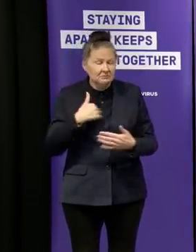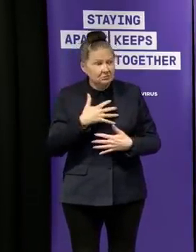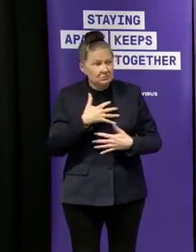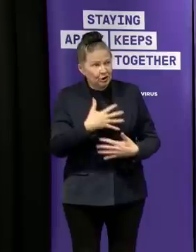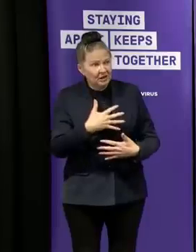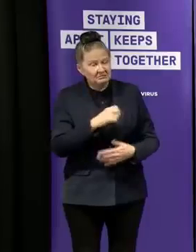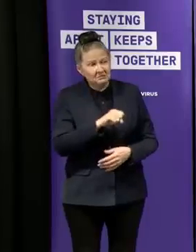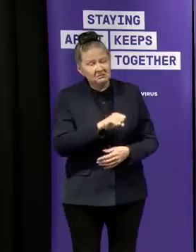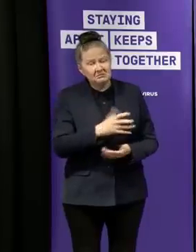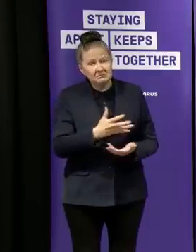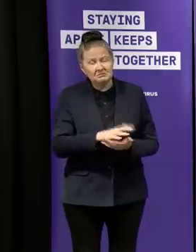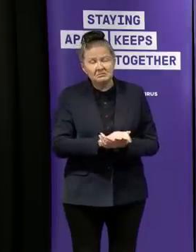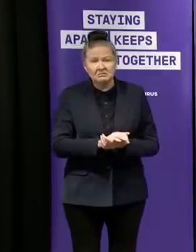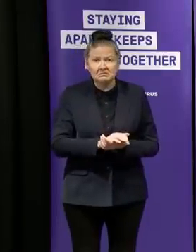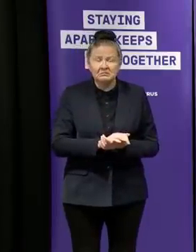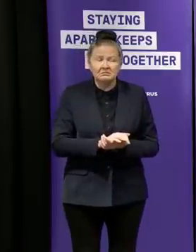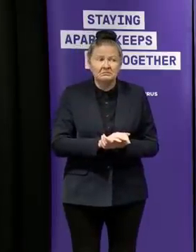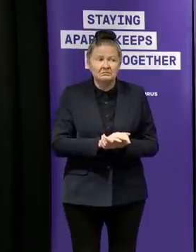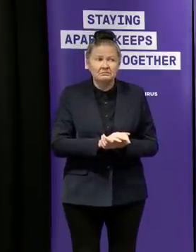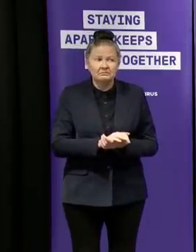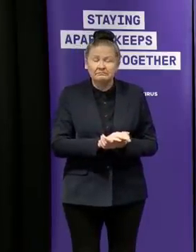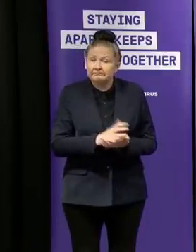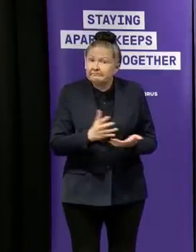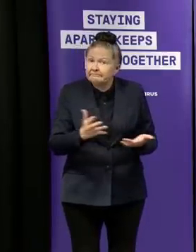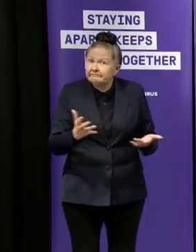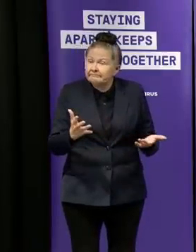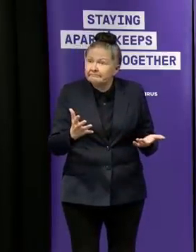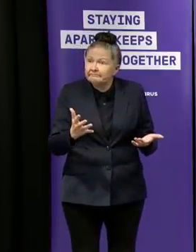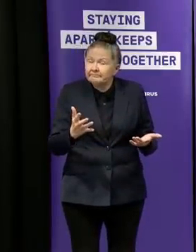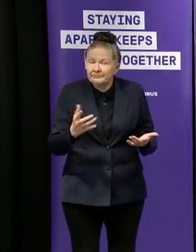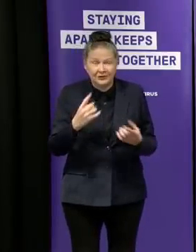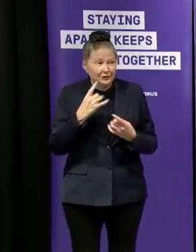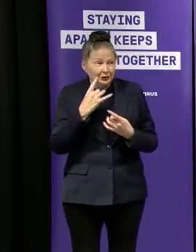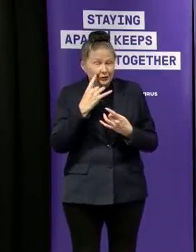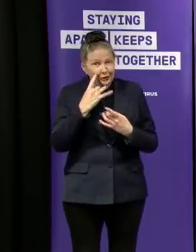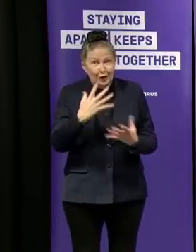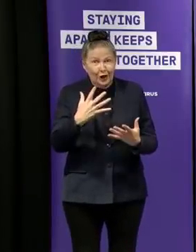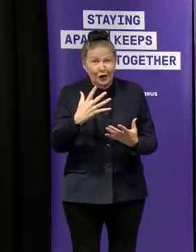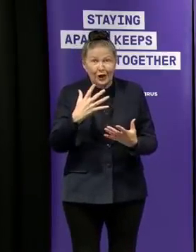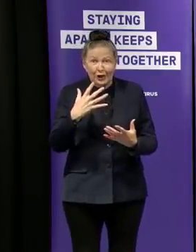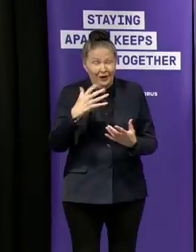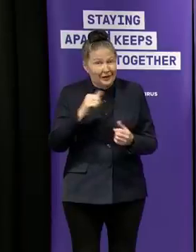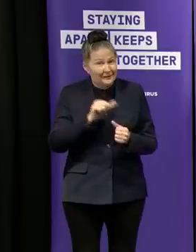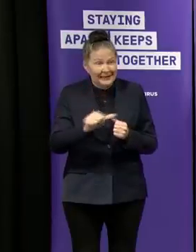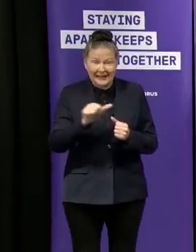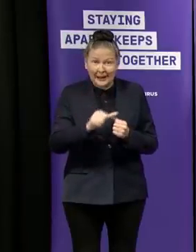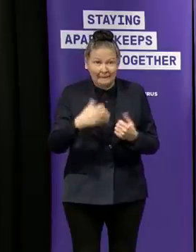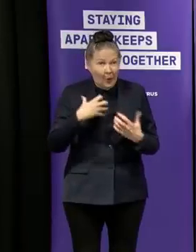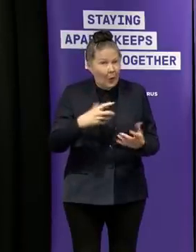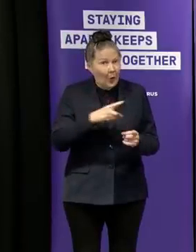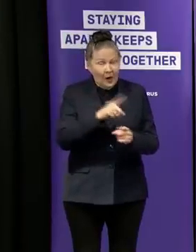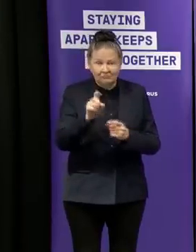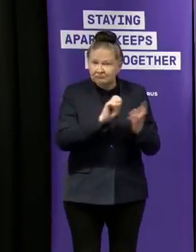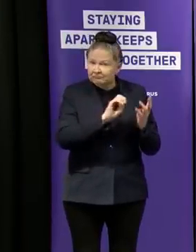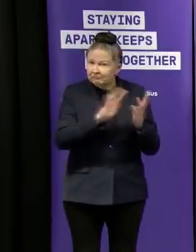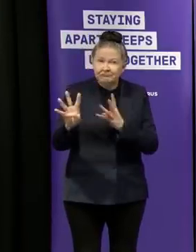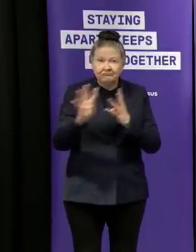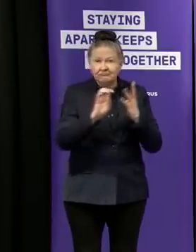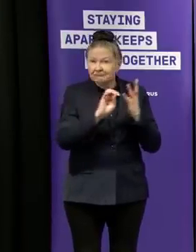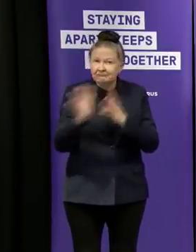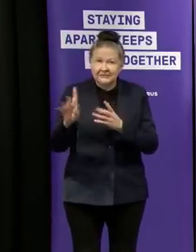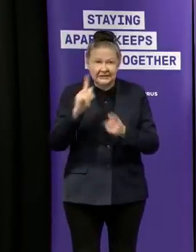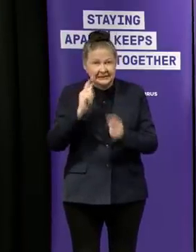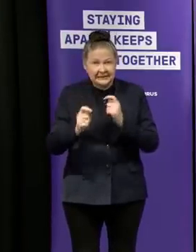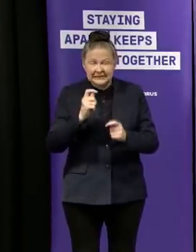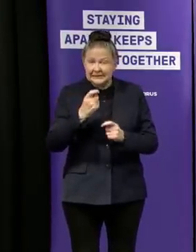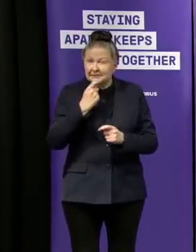surprising. Again, we need to keep prompting people to test more broadly if they're